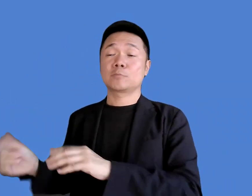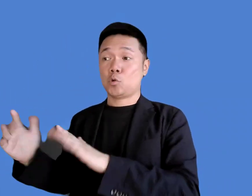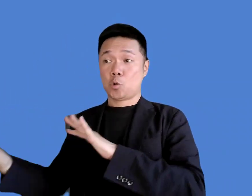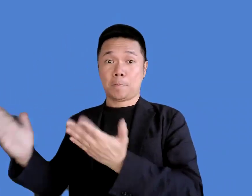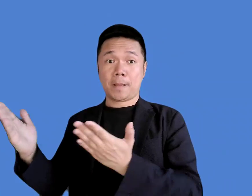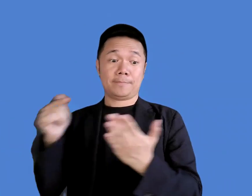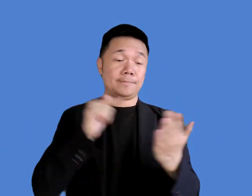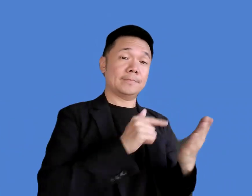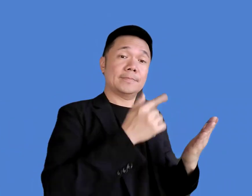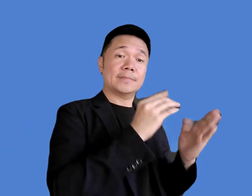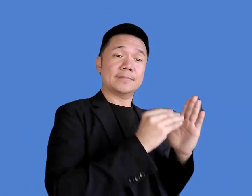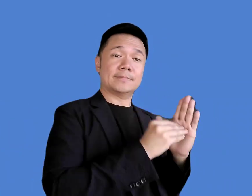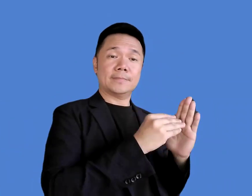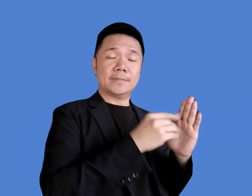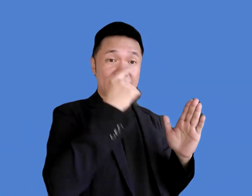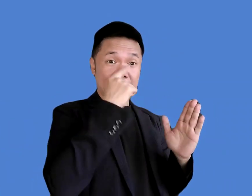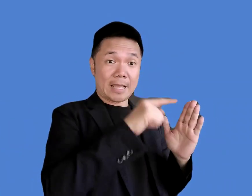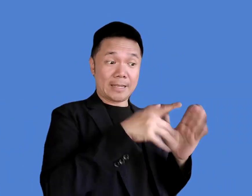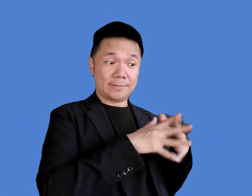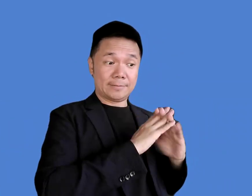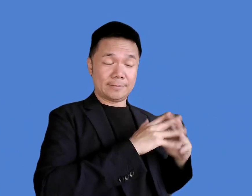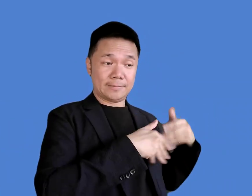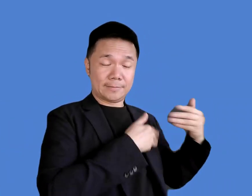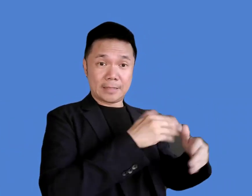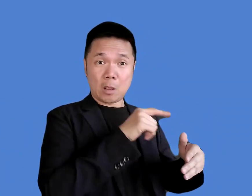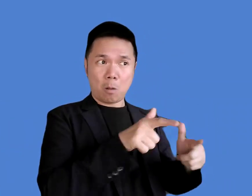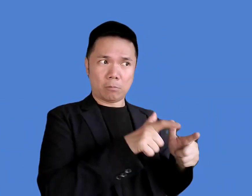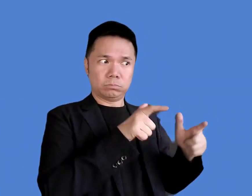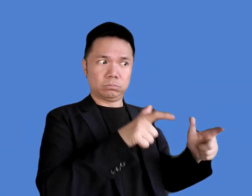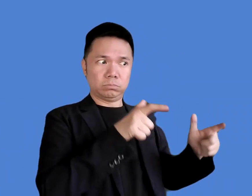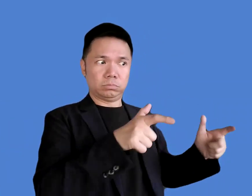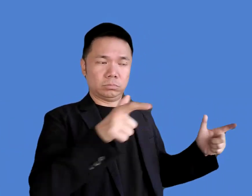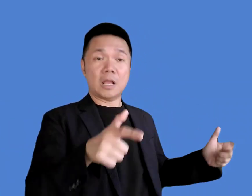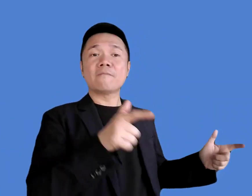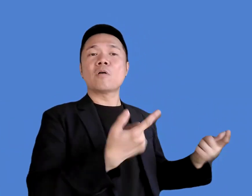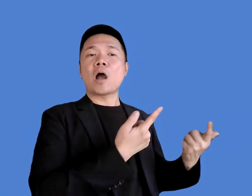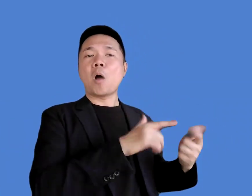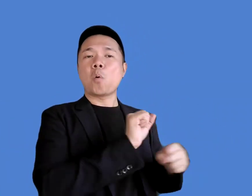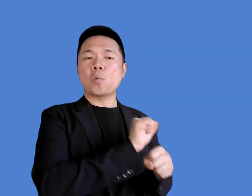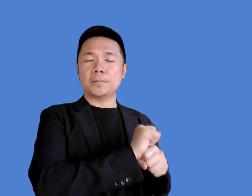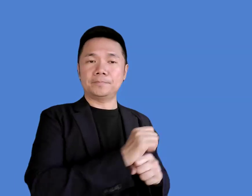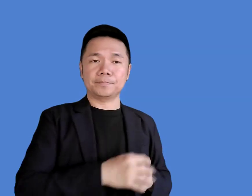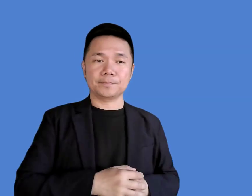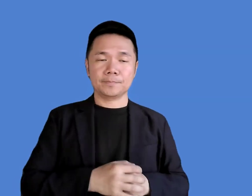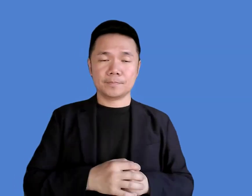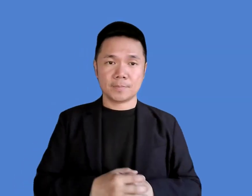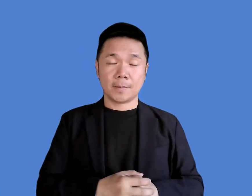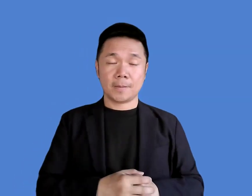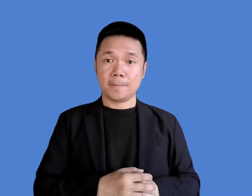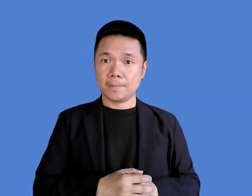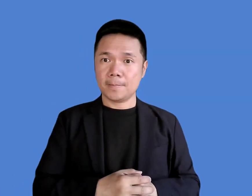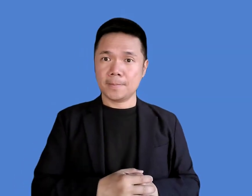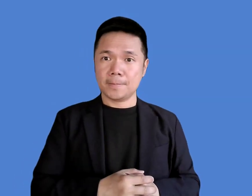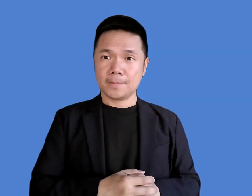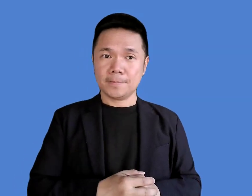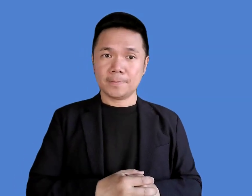were established here in the last few years, but have been growing rapidly in the work that we've been doing, but on a more